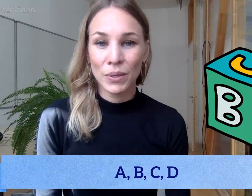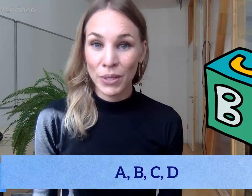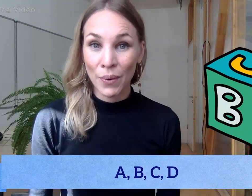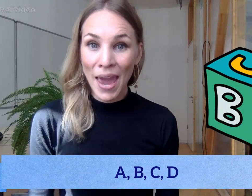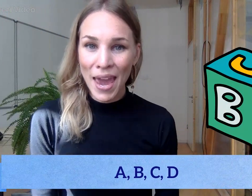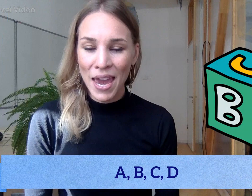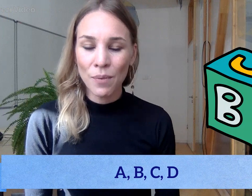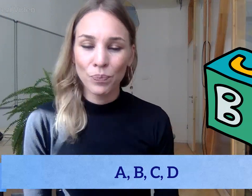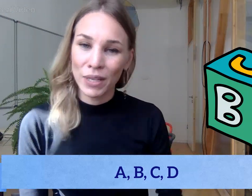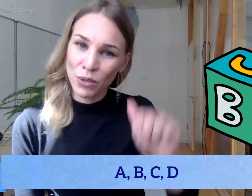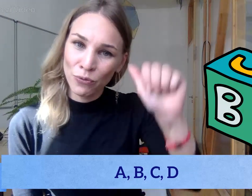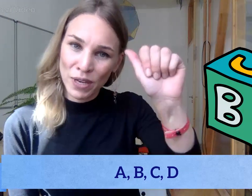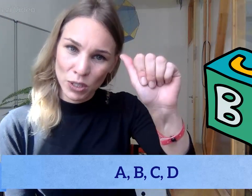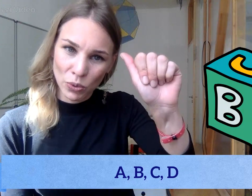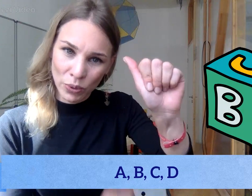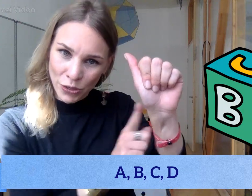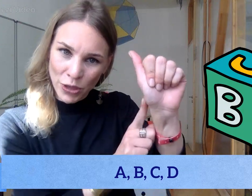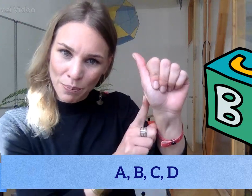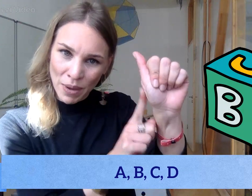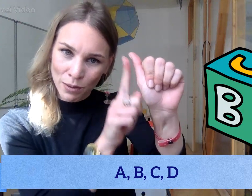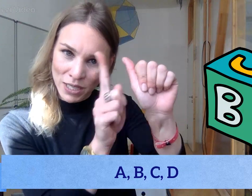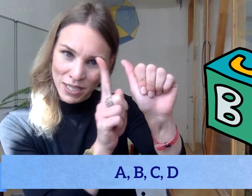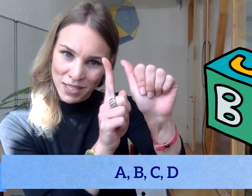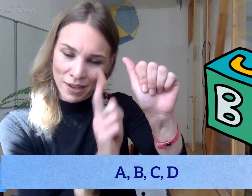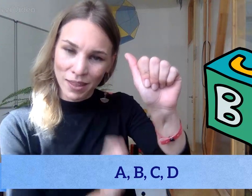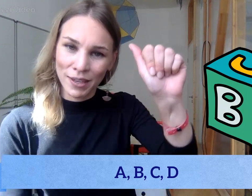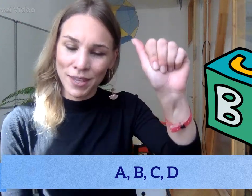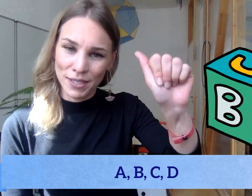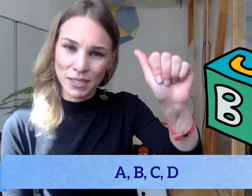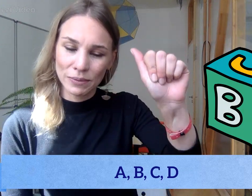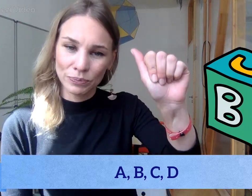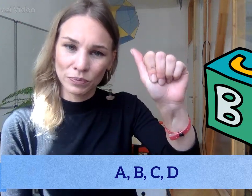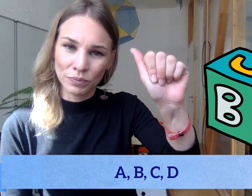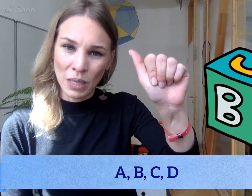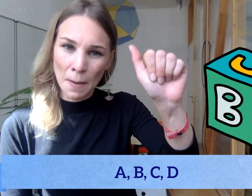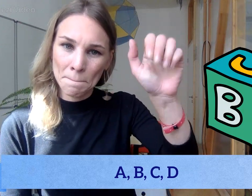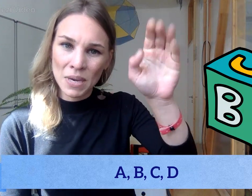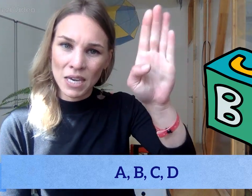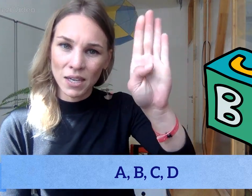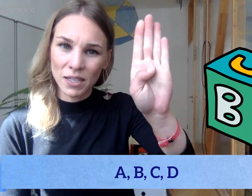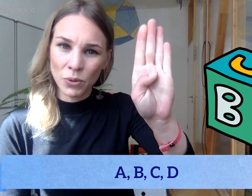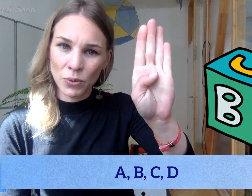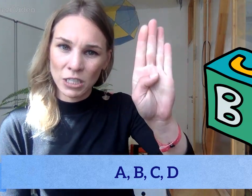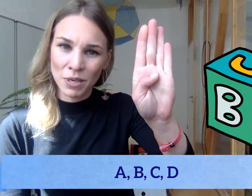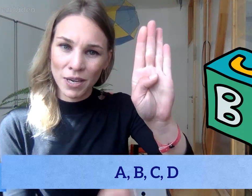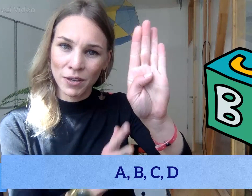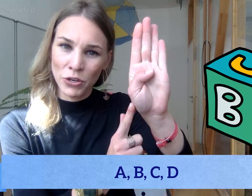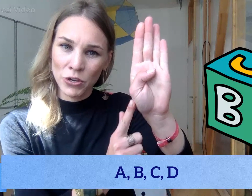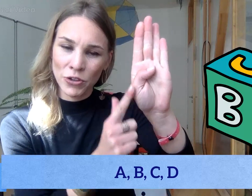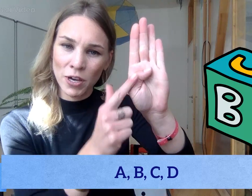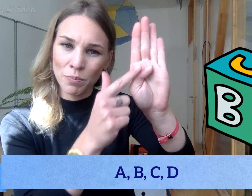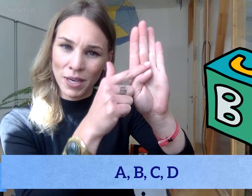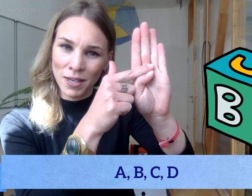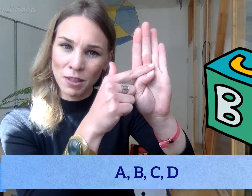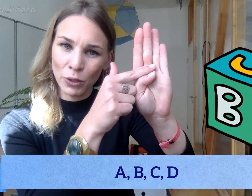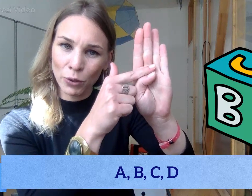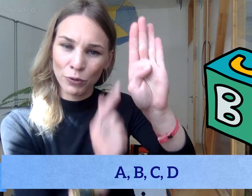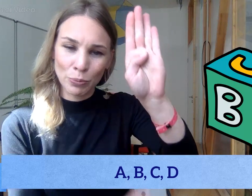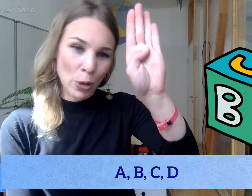So A is a fist with the thumb out to the side like this. B is going to be your thumb in the middle of your palm